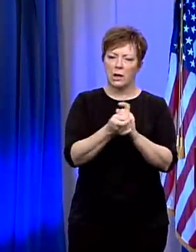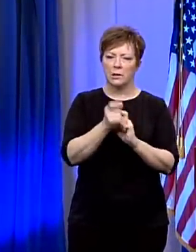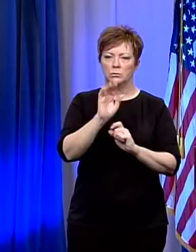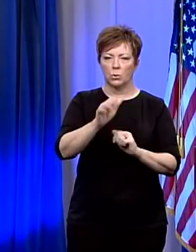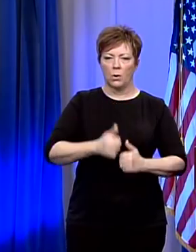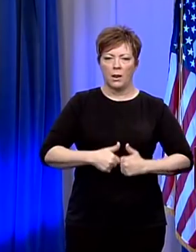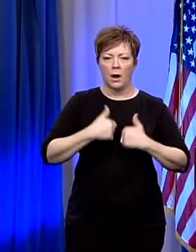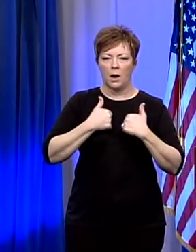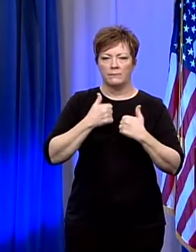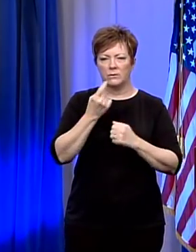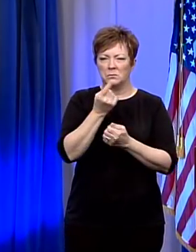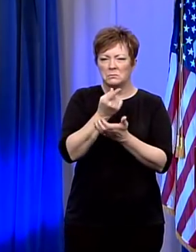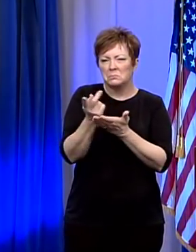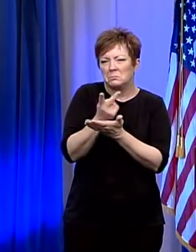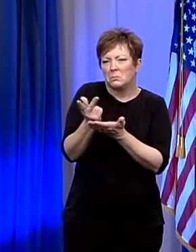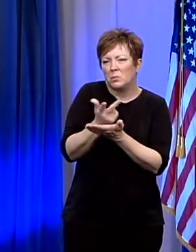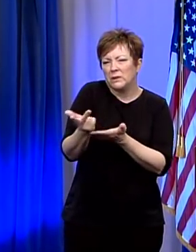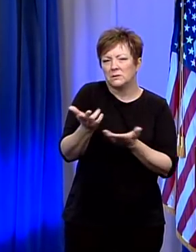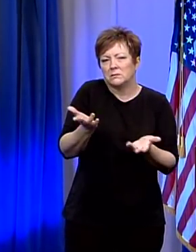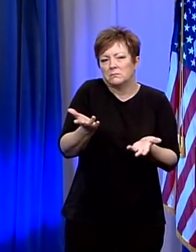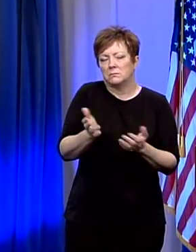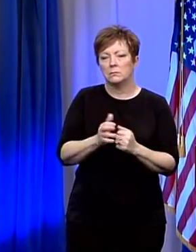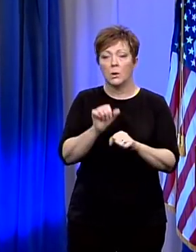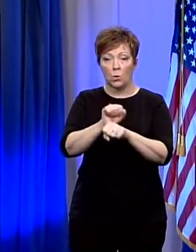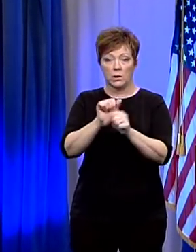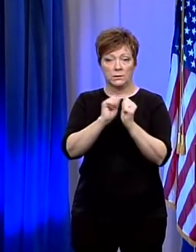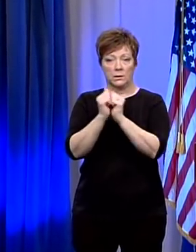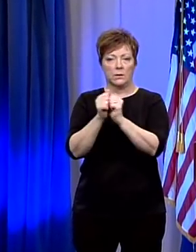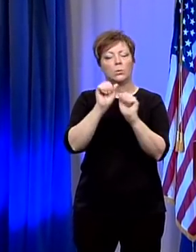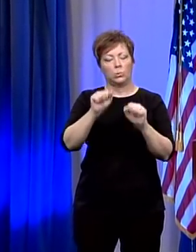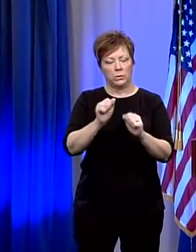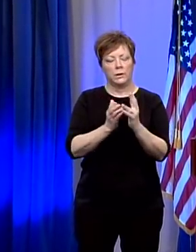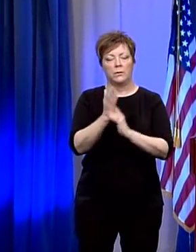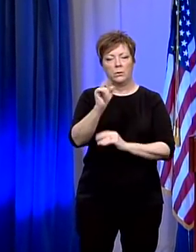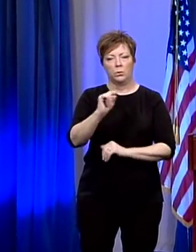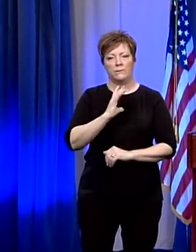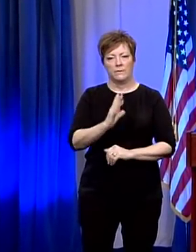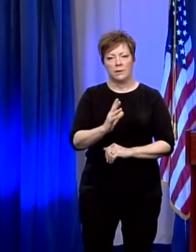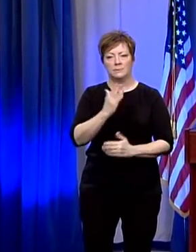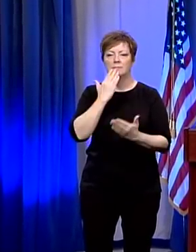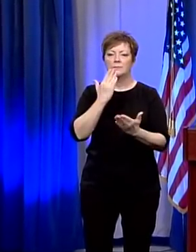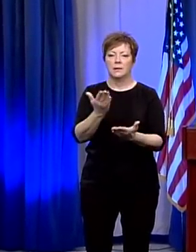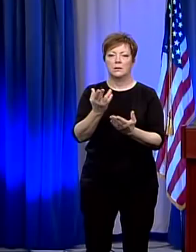a few weeks. But I know working together we can get through this. Thank you very much for joining us.